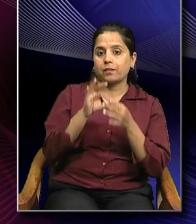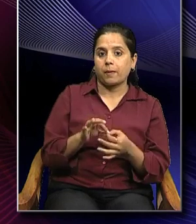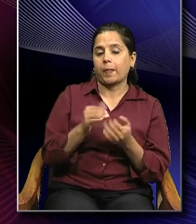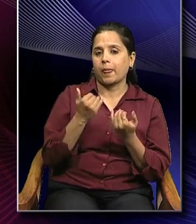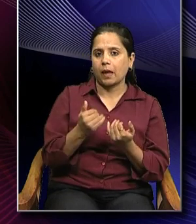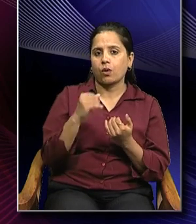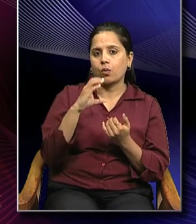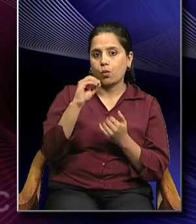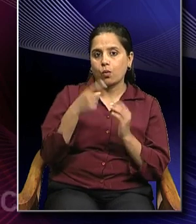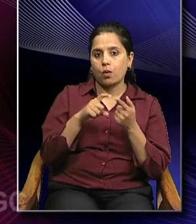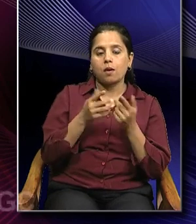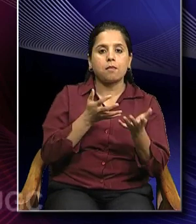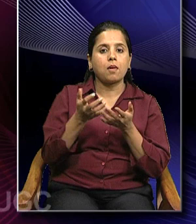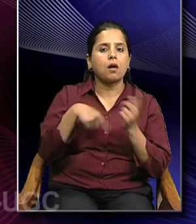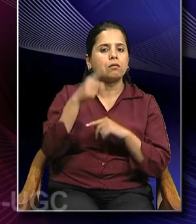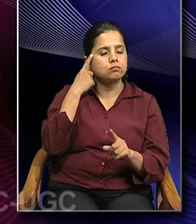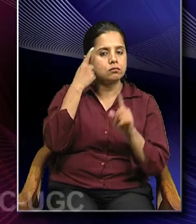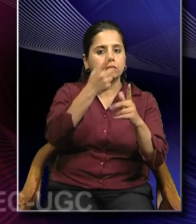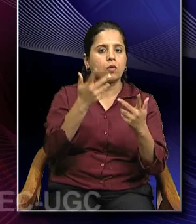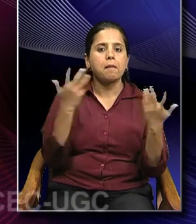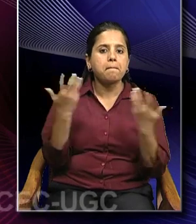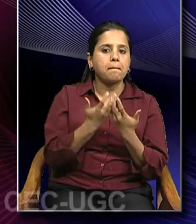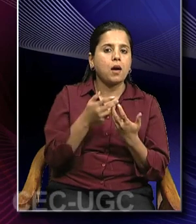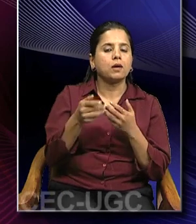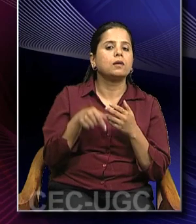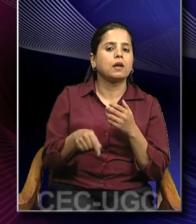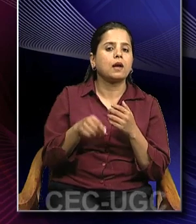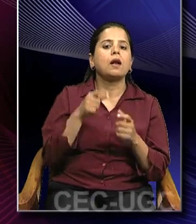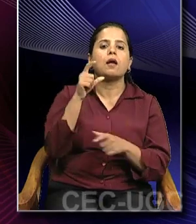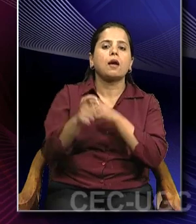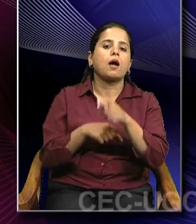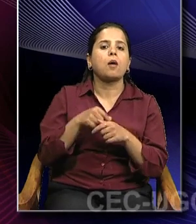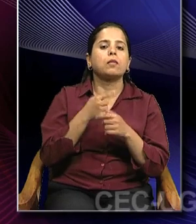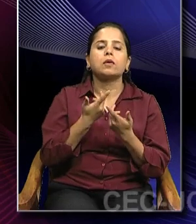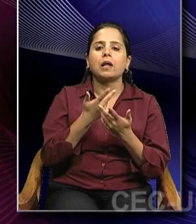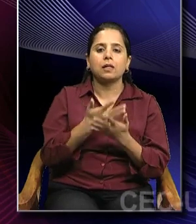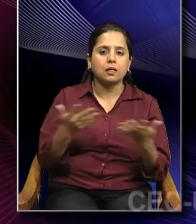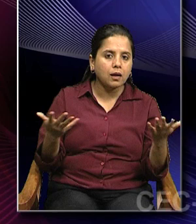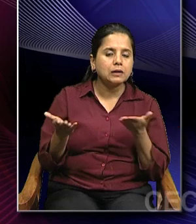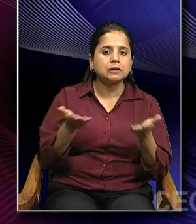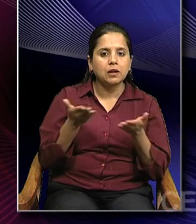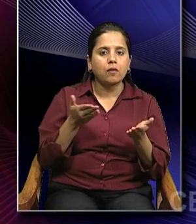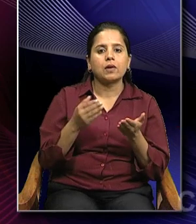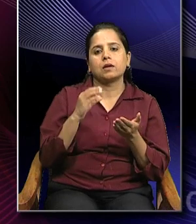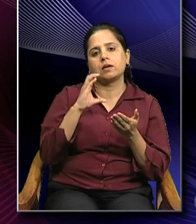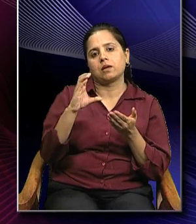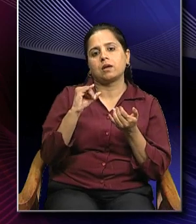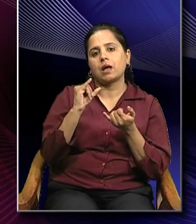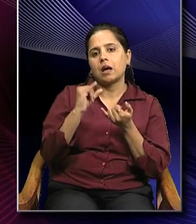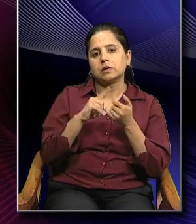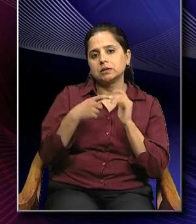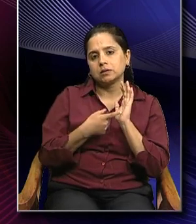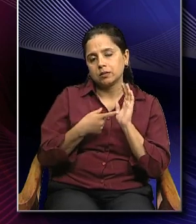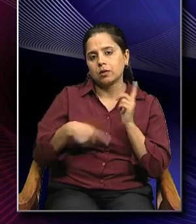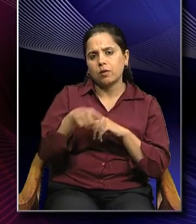its core, marketing actually aims to match a company's products and services to the needs of customers. This is what we have been